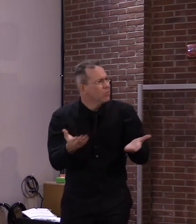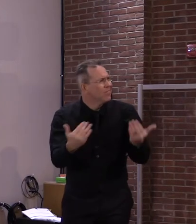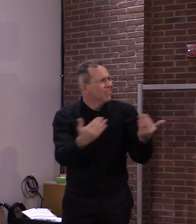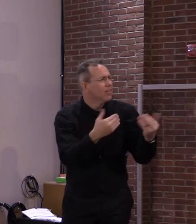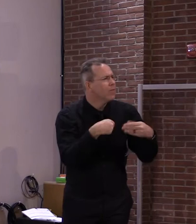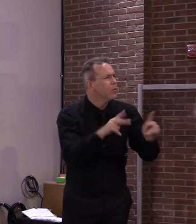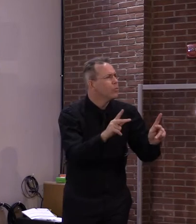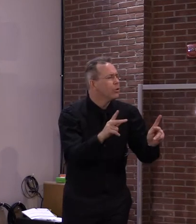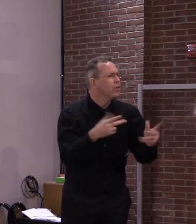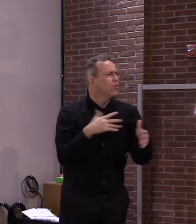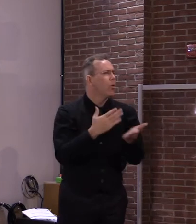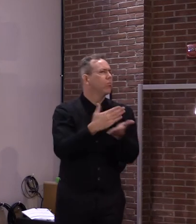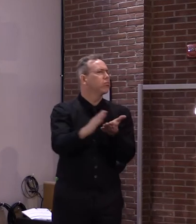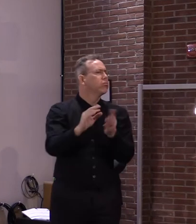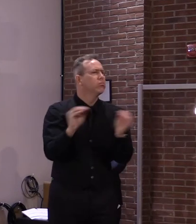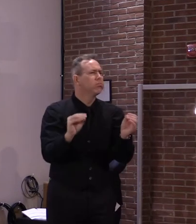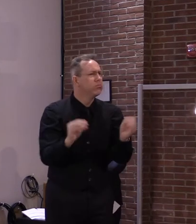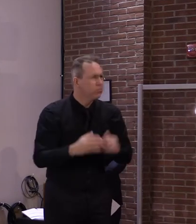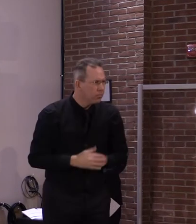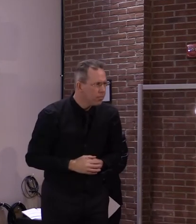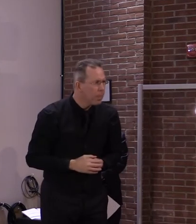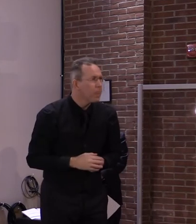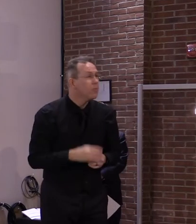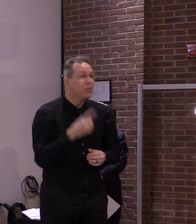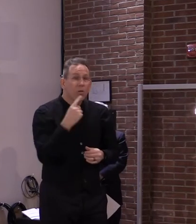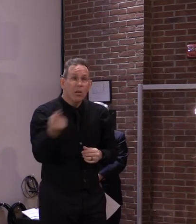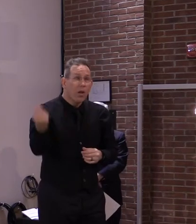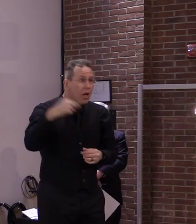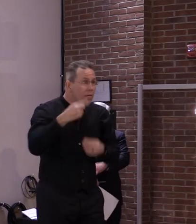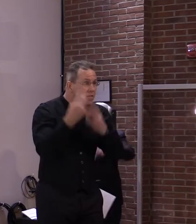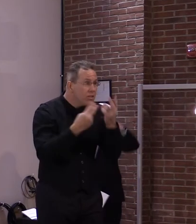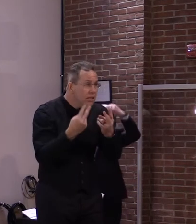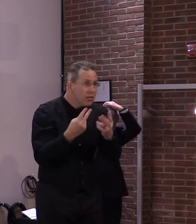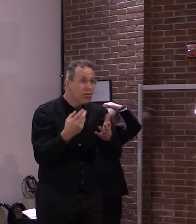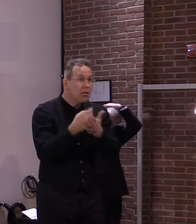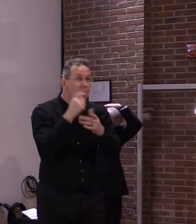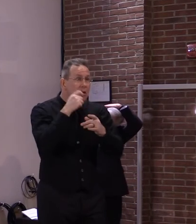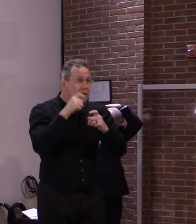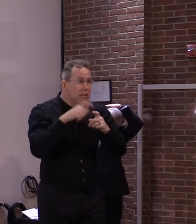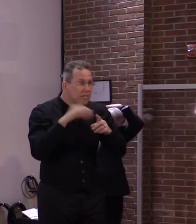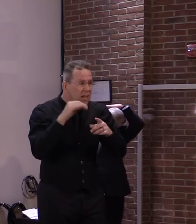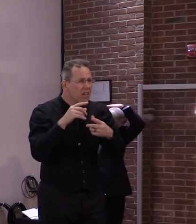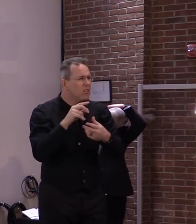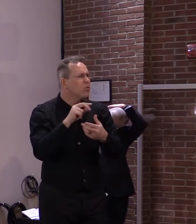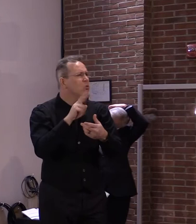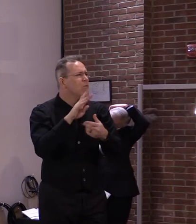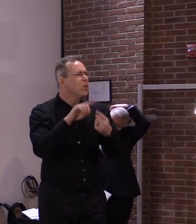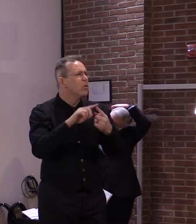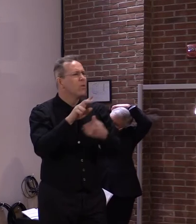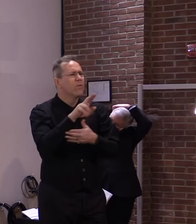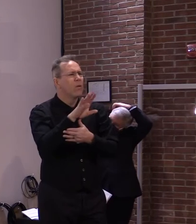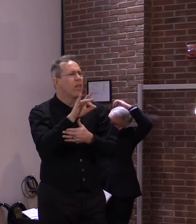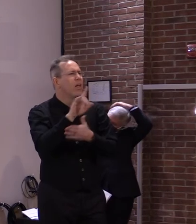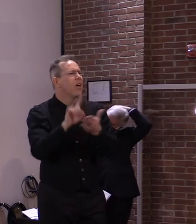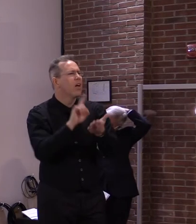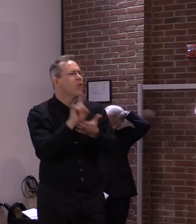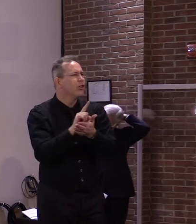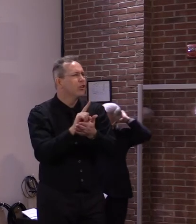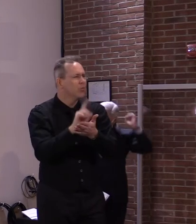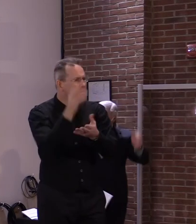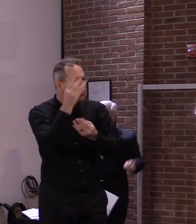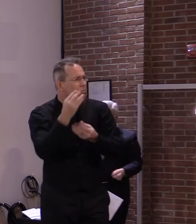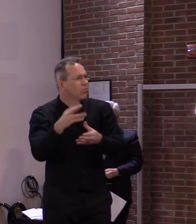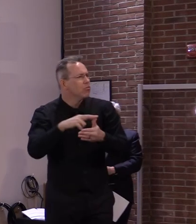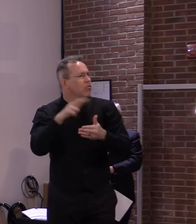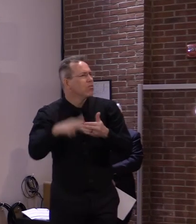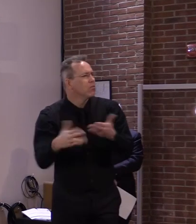you know as they come in so to speak and then when that result is available in 24-48 hours they get that result so it would be fairly